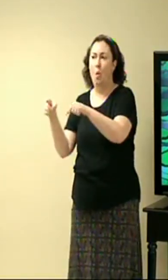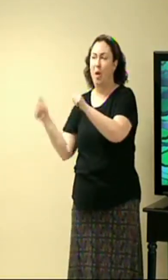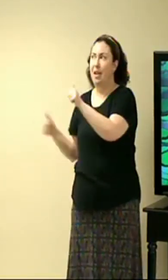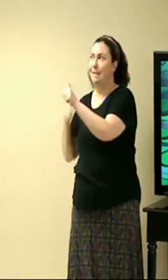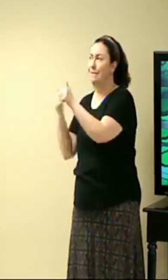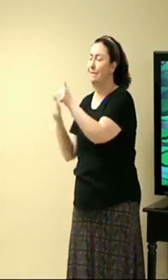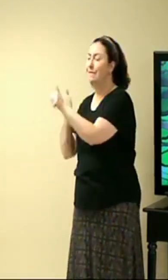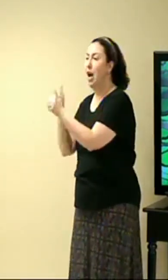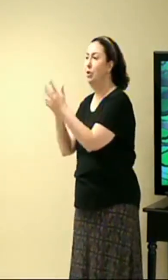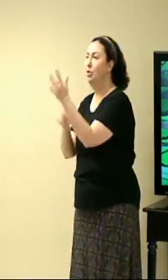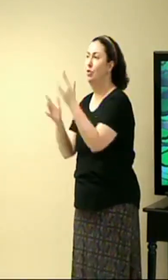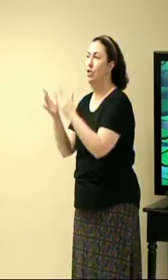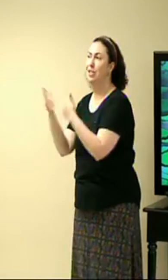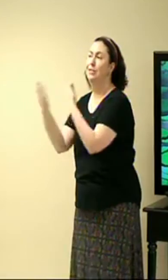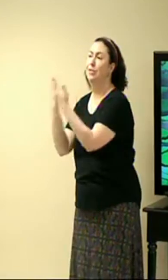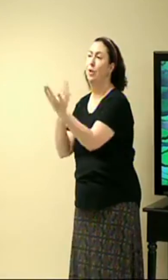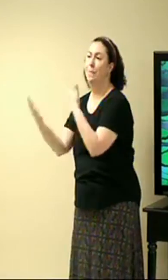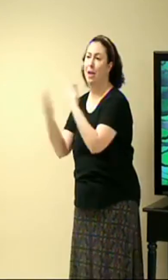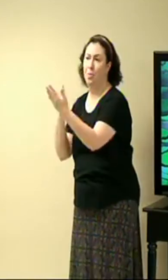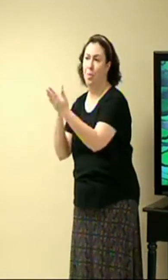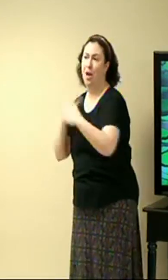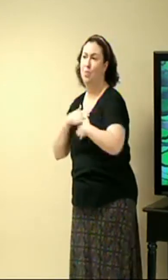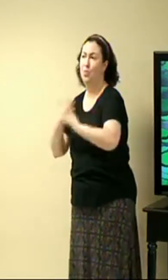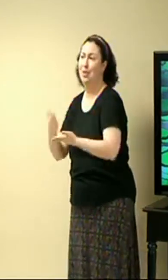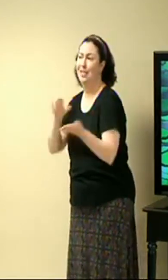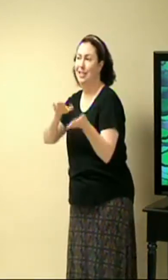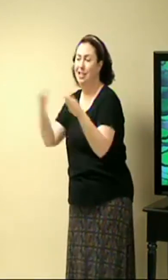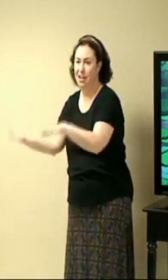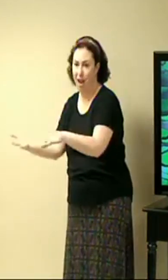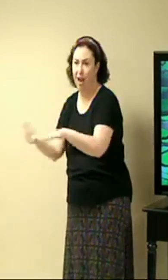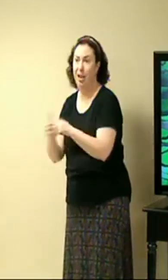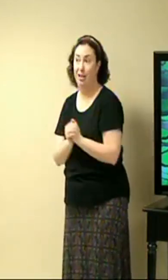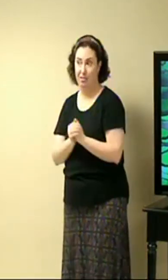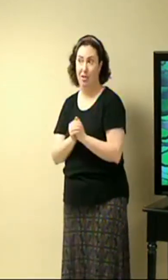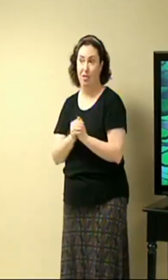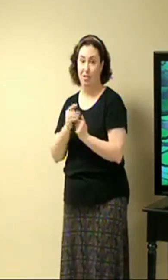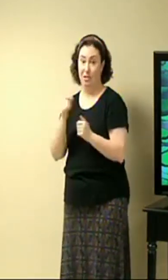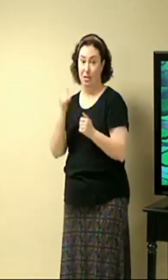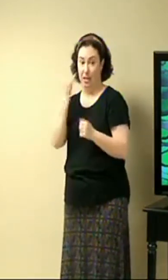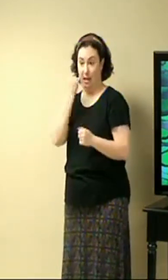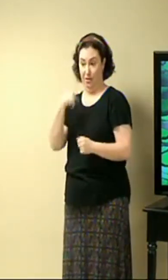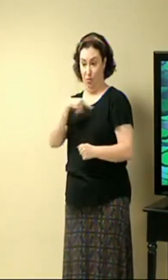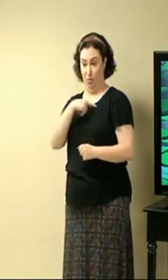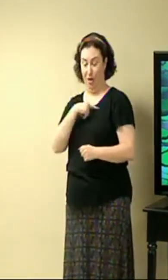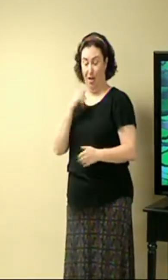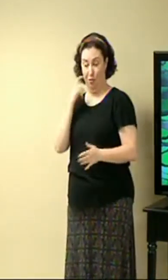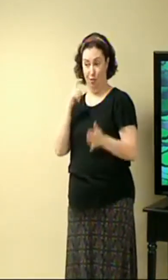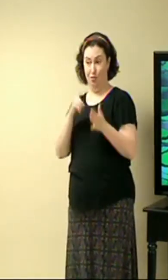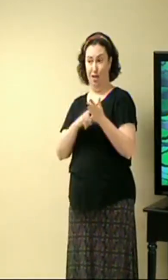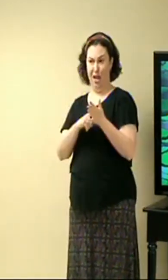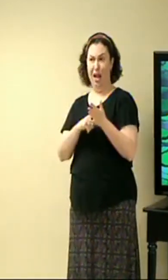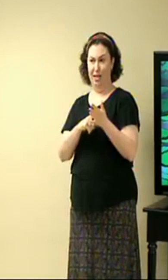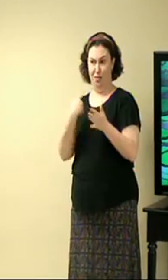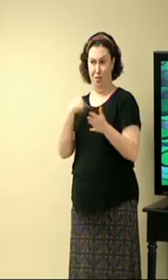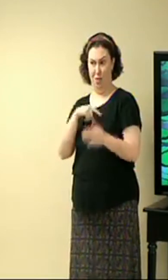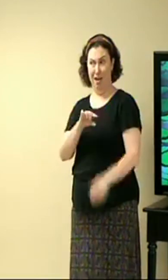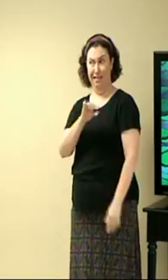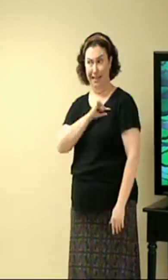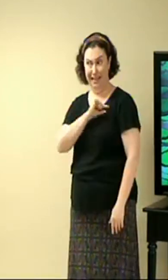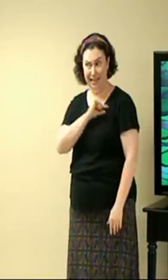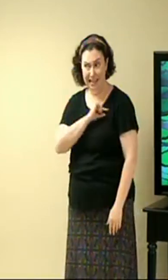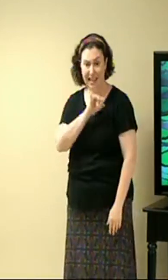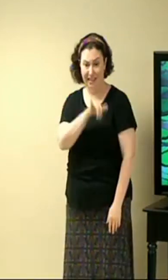extent are we guilty? And when we realize to what extent we are guilty, we need to let Jesus overturn that table. We need to confess it as